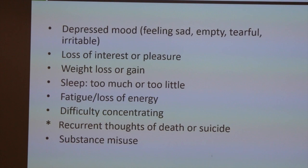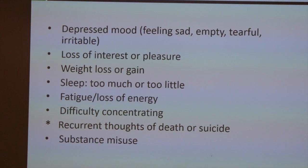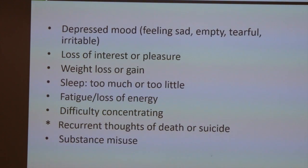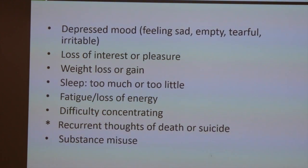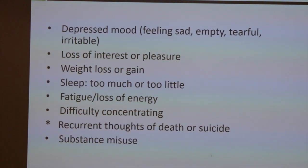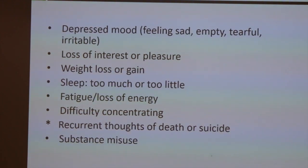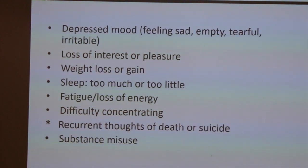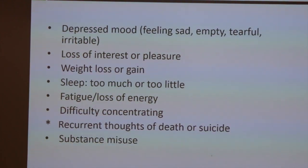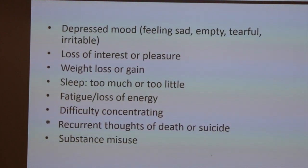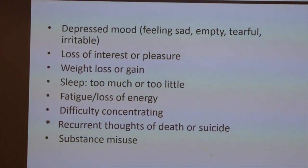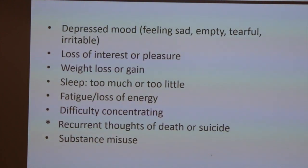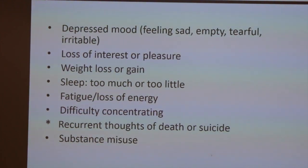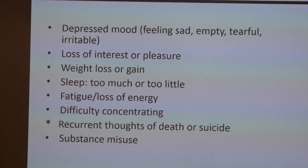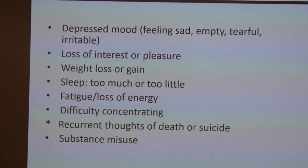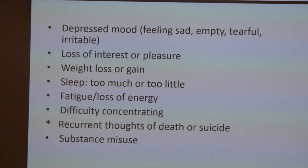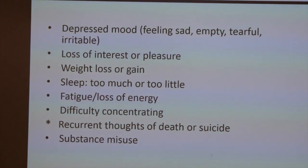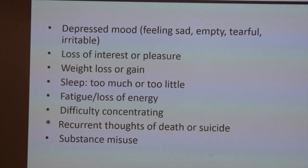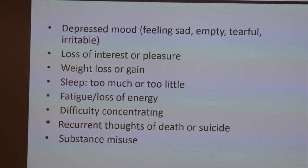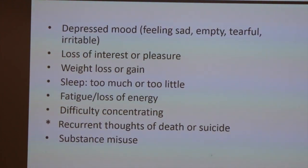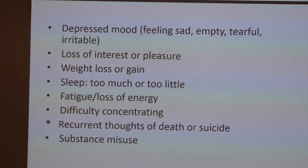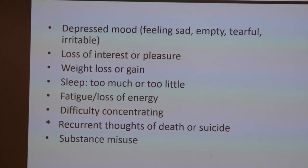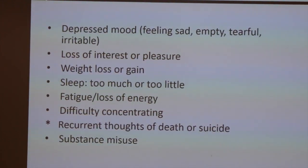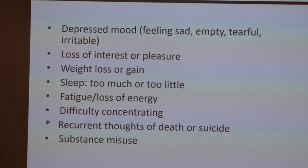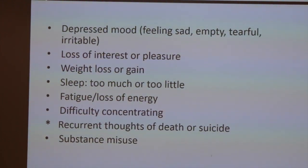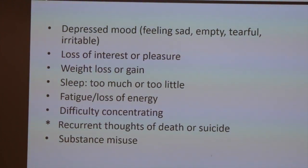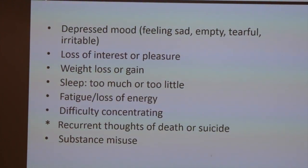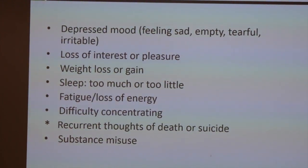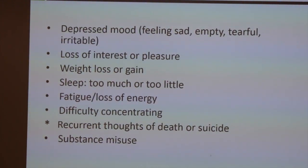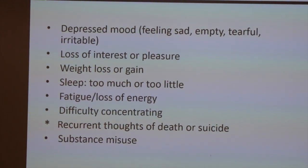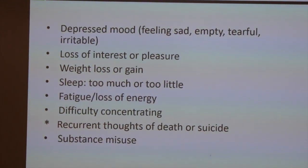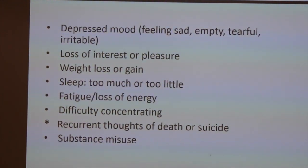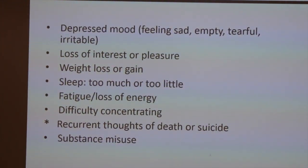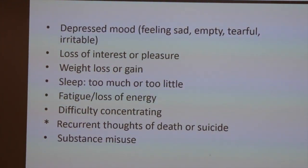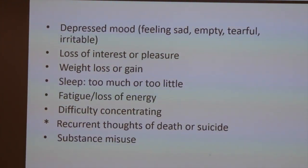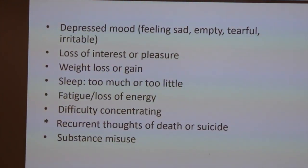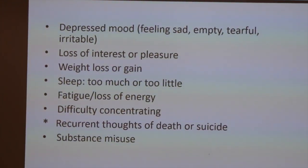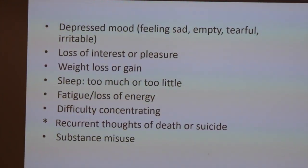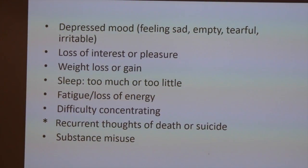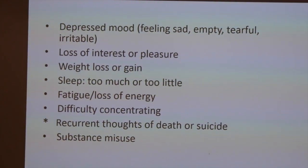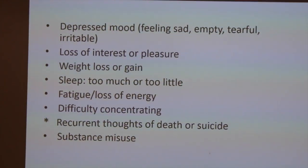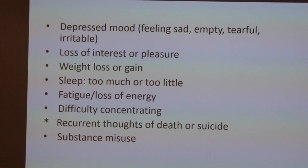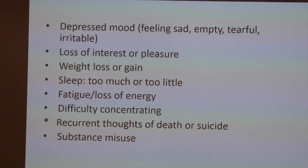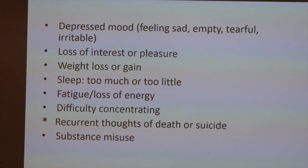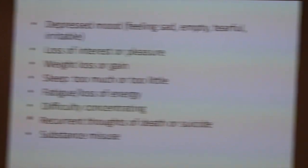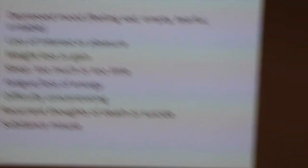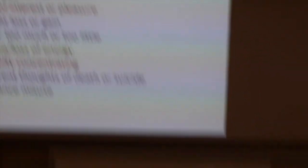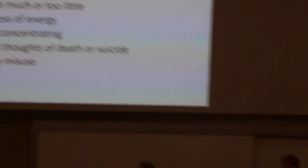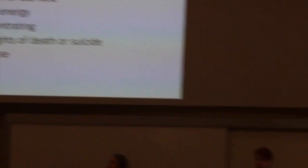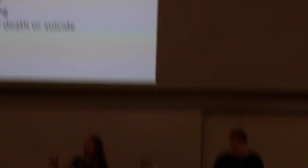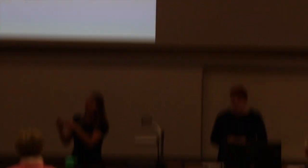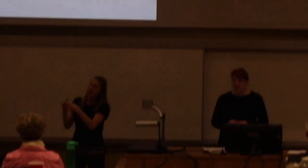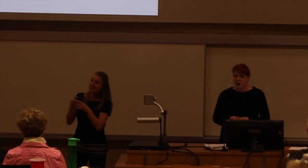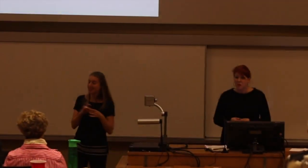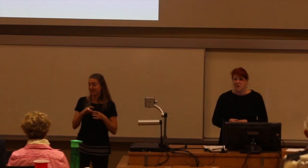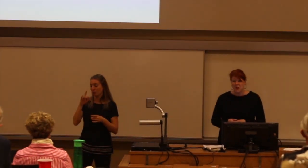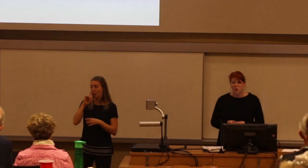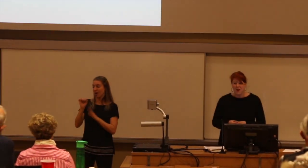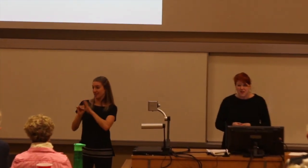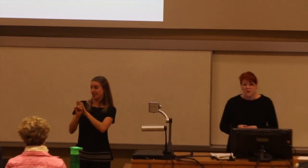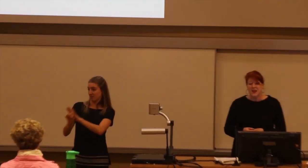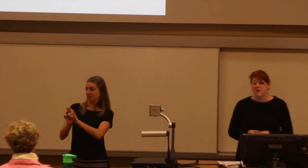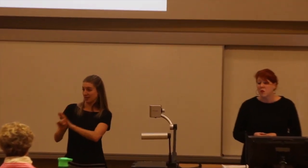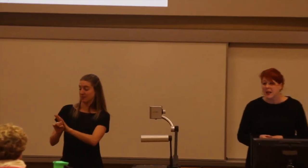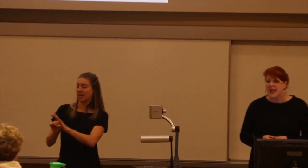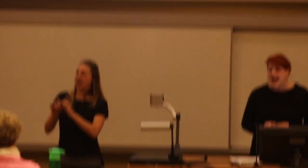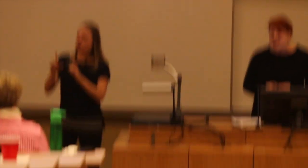important to engage the people that we care about and ask them how they're doing. That gets you to the place of symptoms and can help reveal